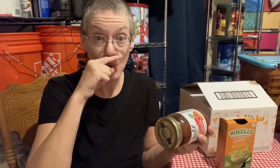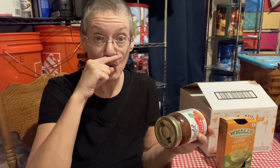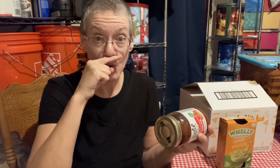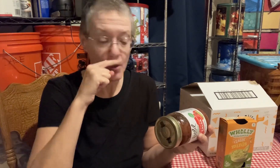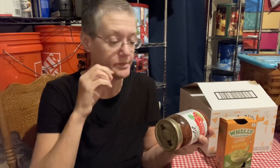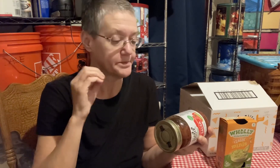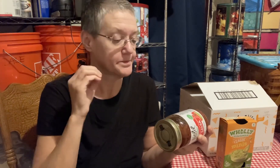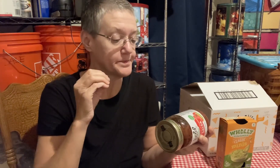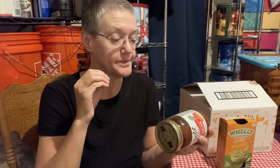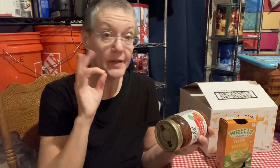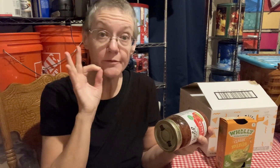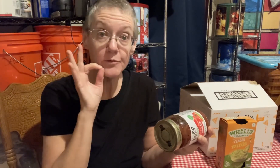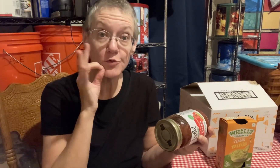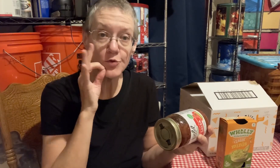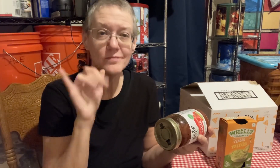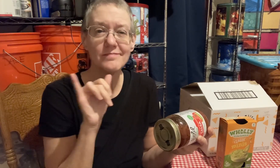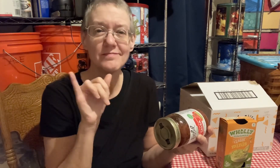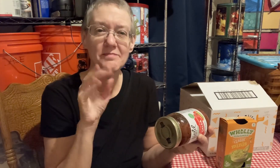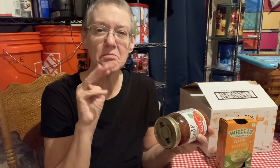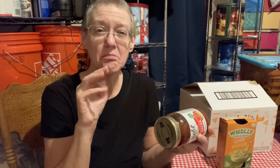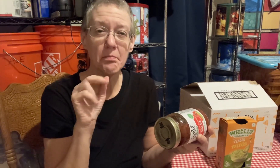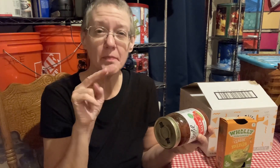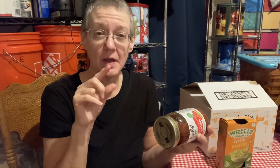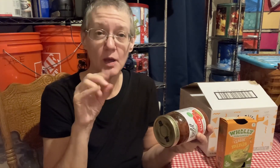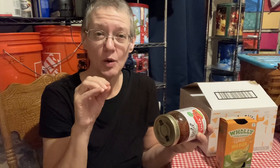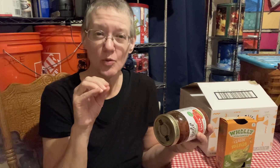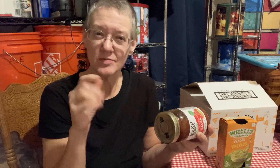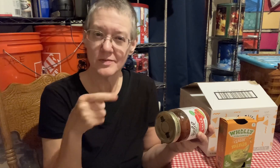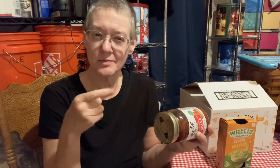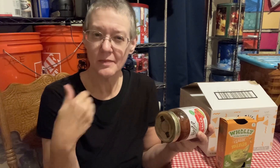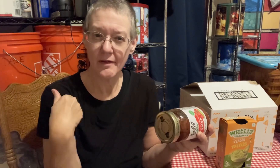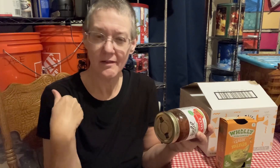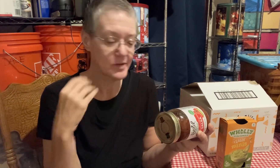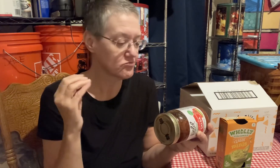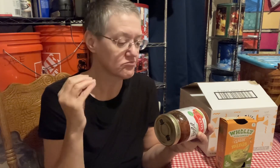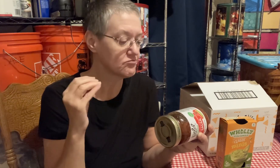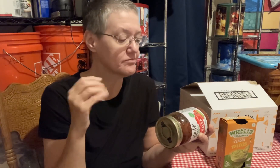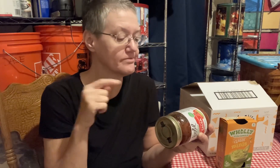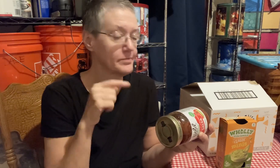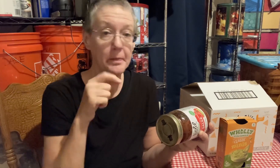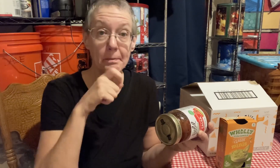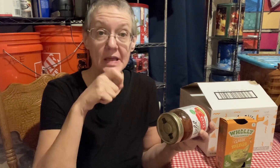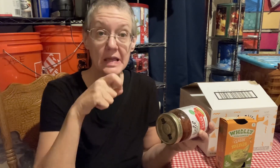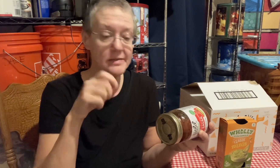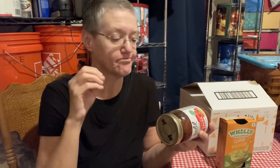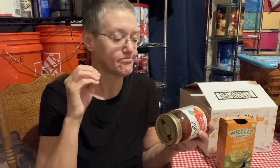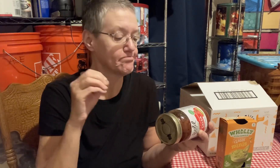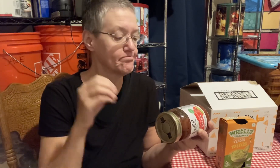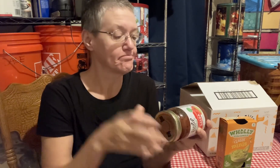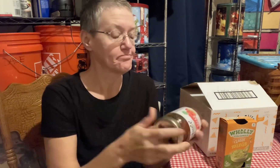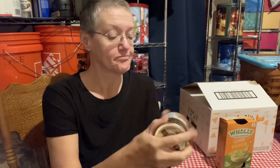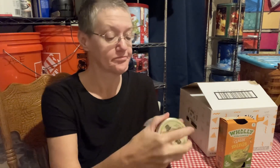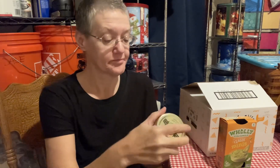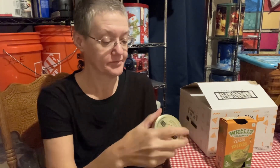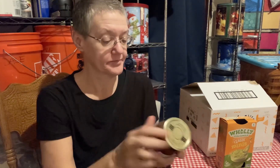sugar, no corn, no fruit, like, sometimes they'll have something like mango, and no beans.